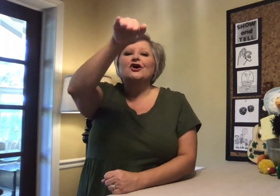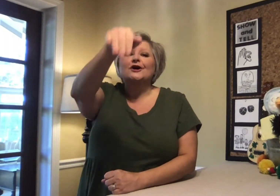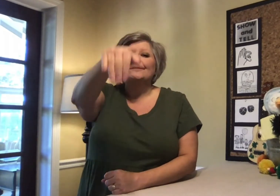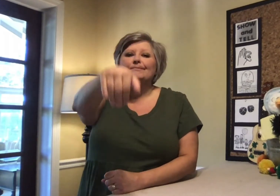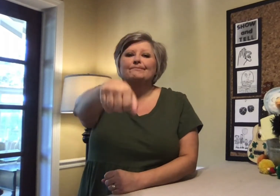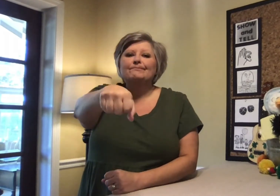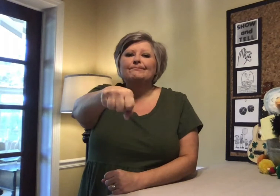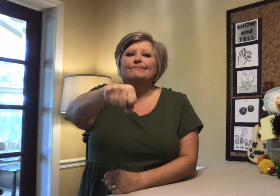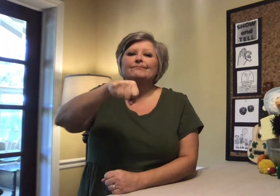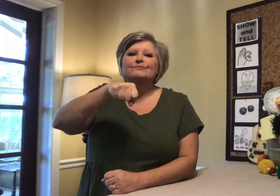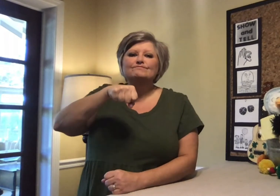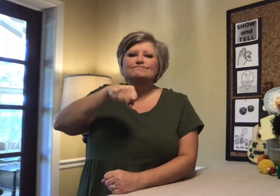Farm.